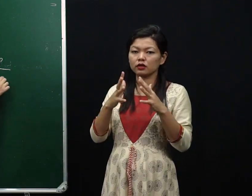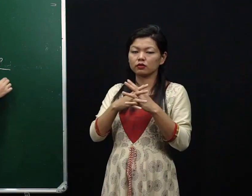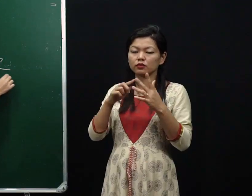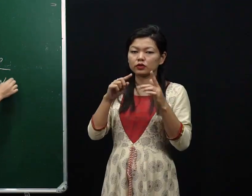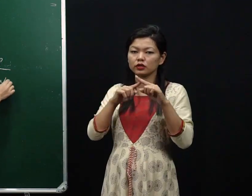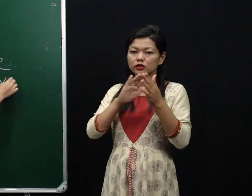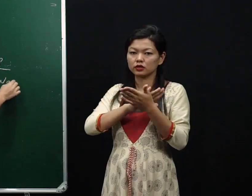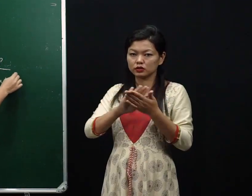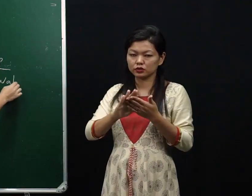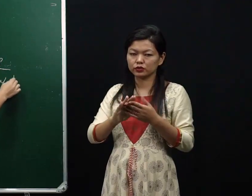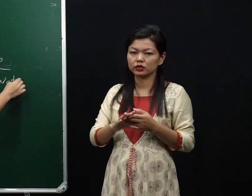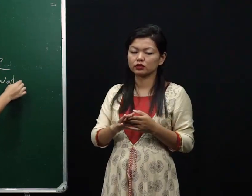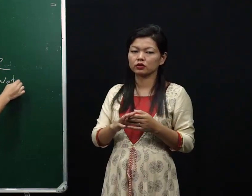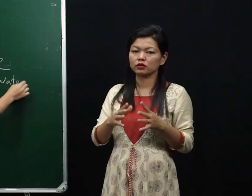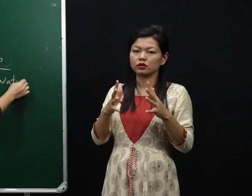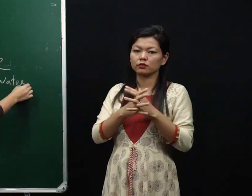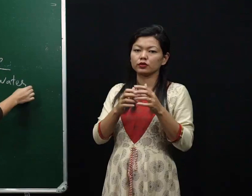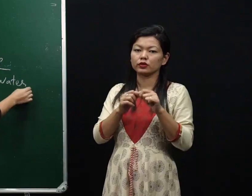With water.